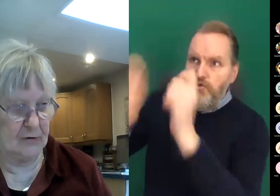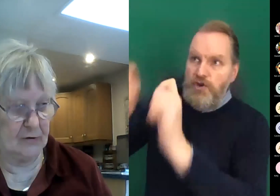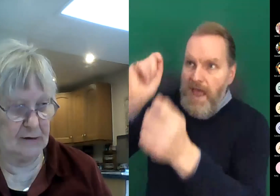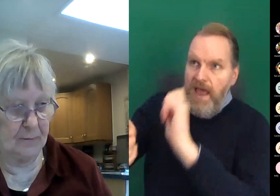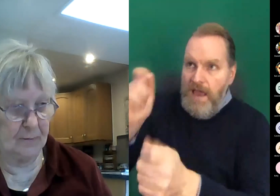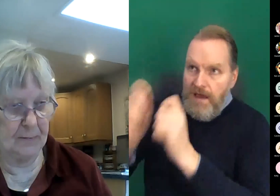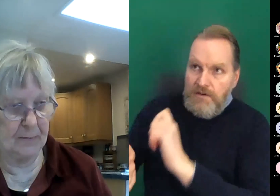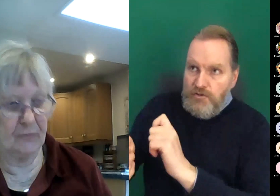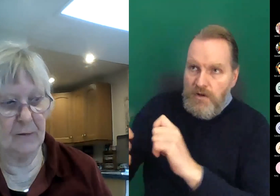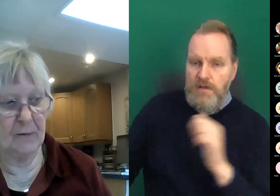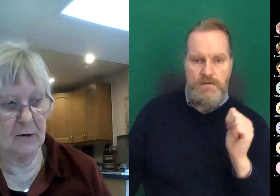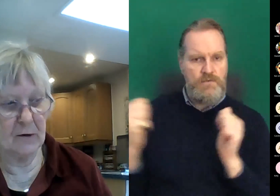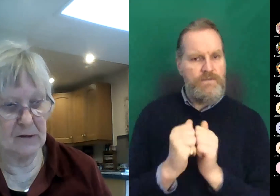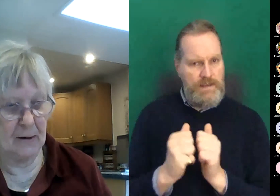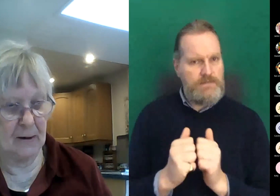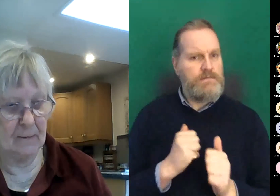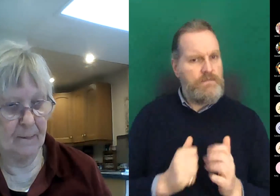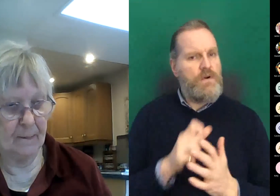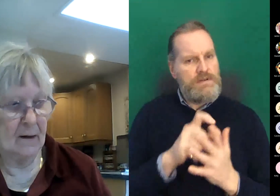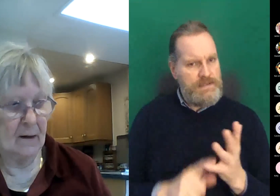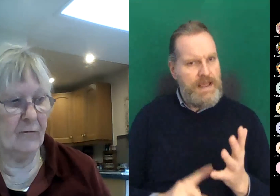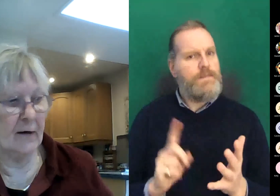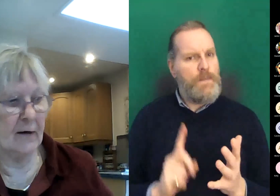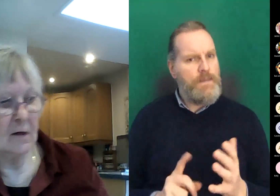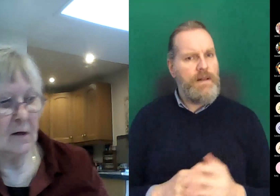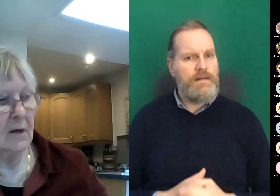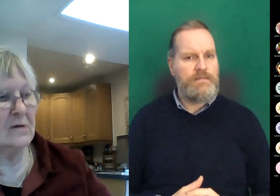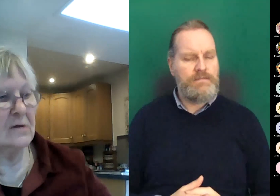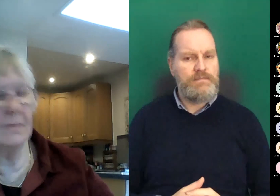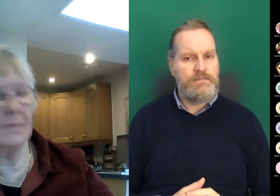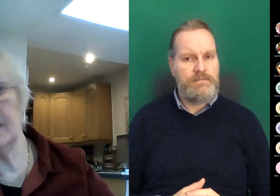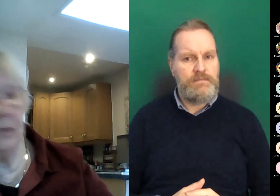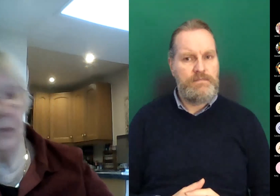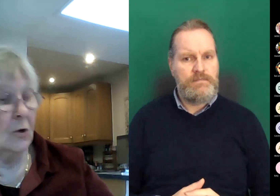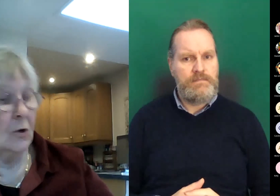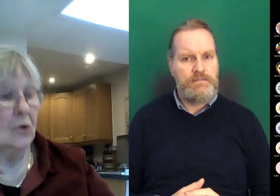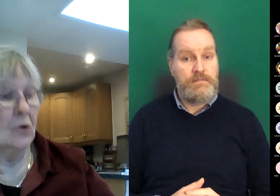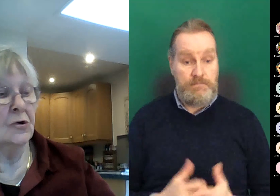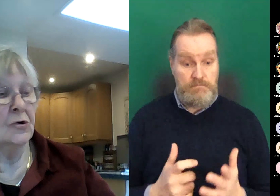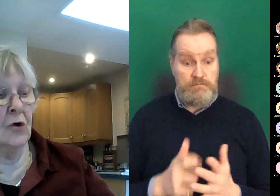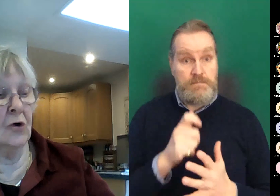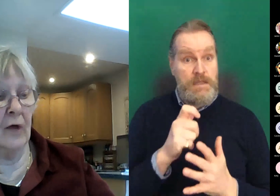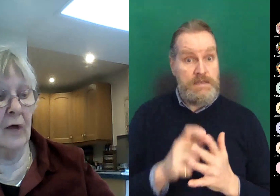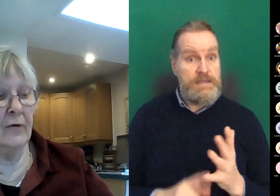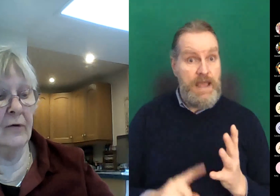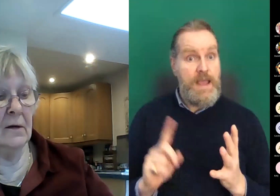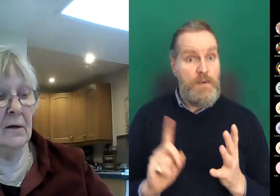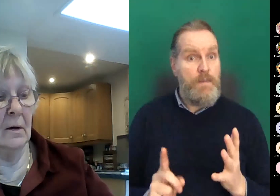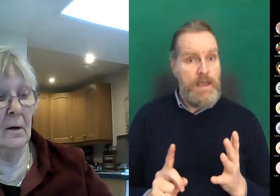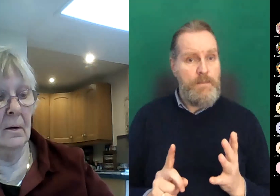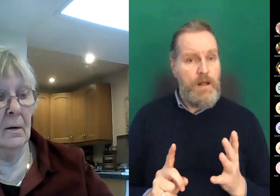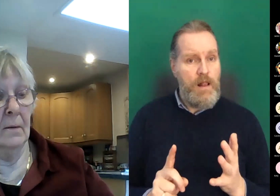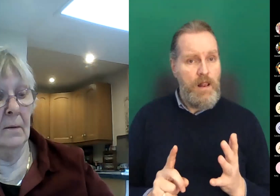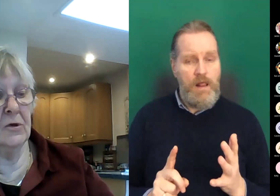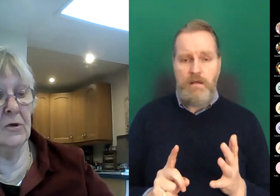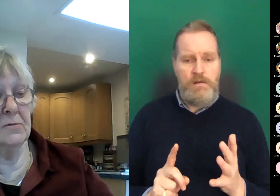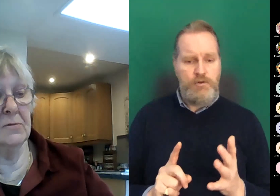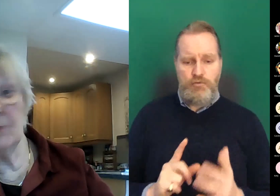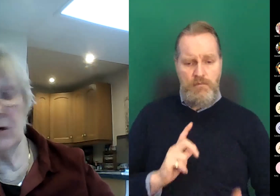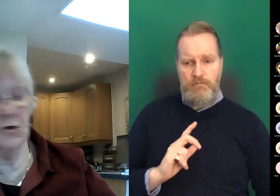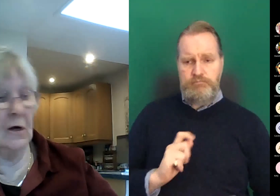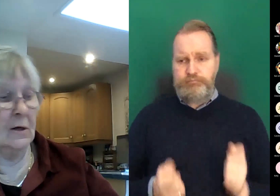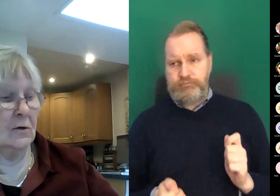make it fit for disabled people to fully participate. In fact, disabled people should not try and fit in,